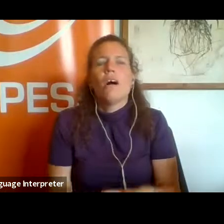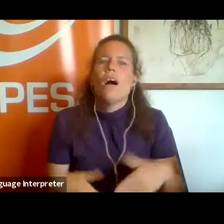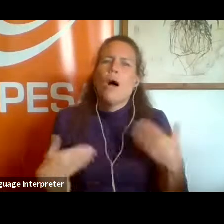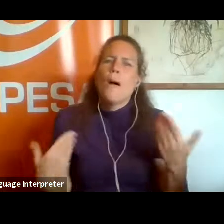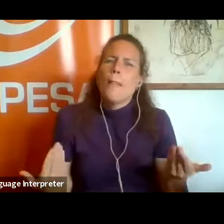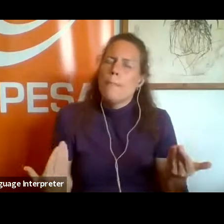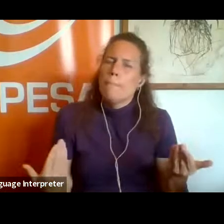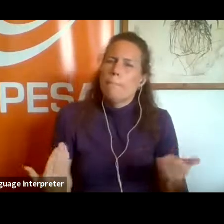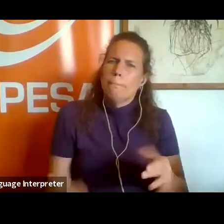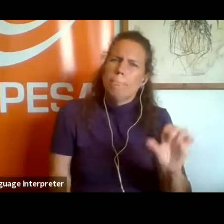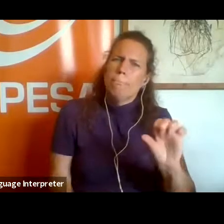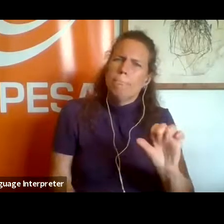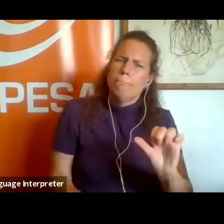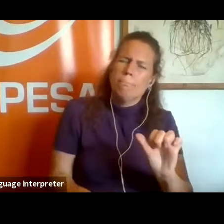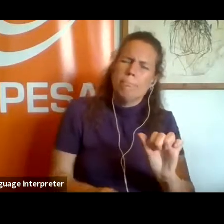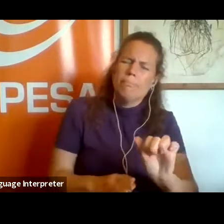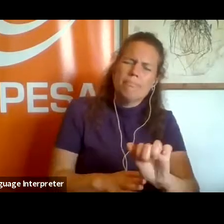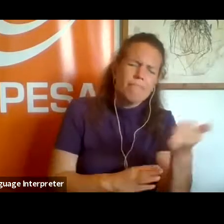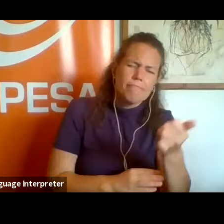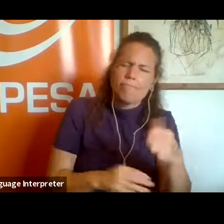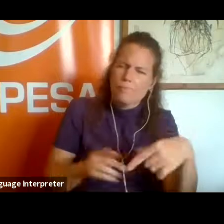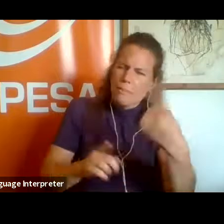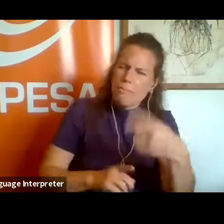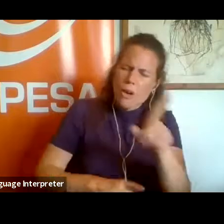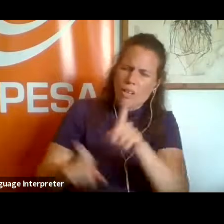Any other questions?